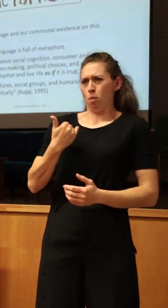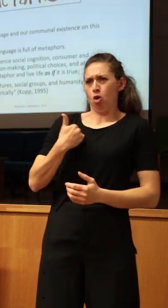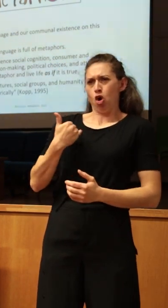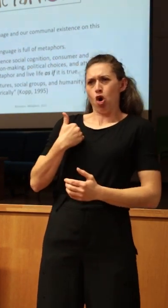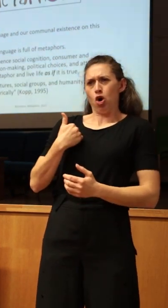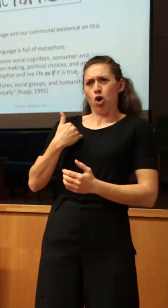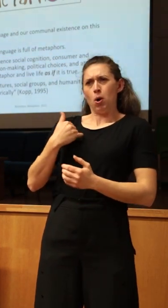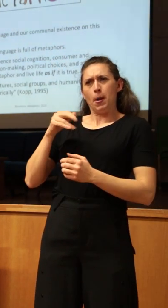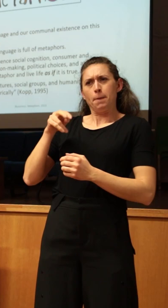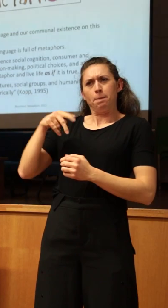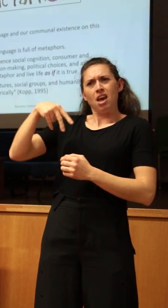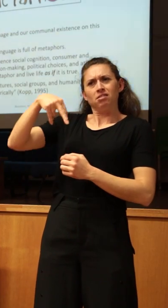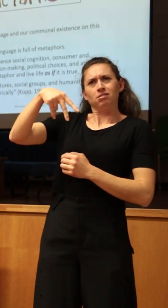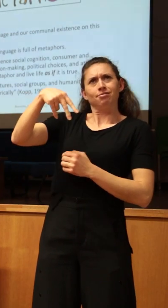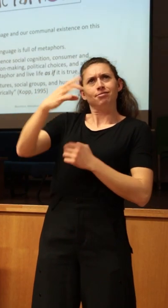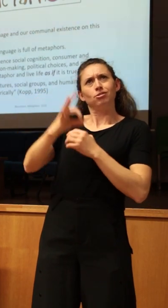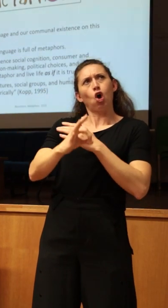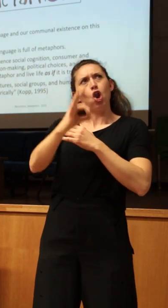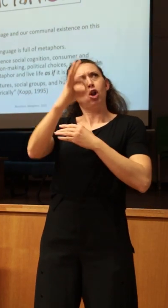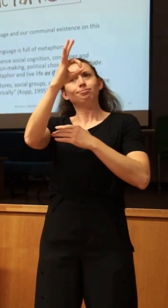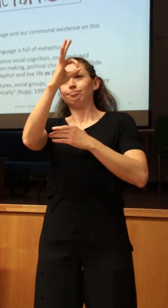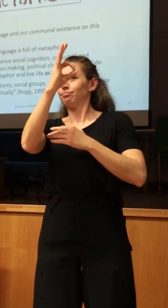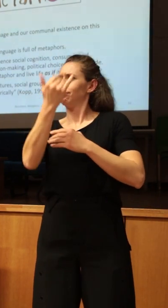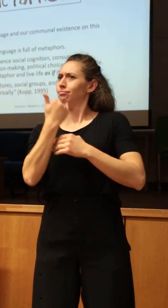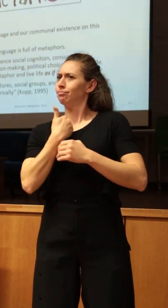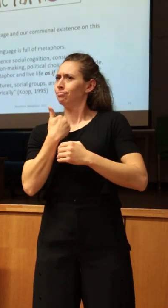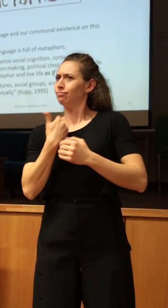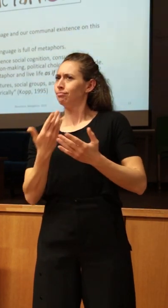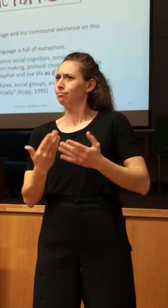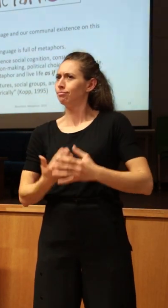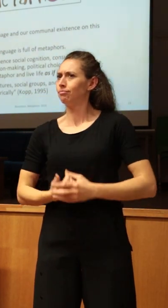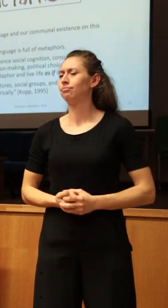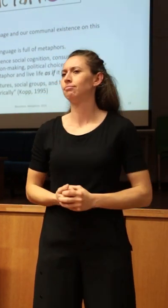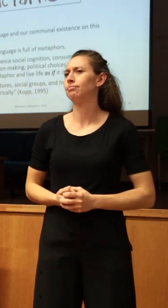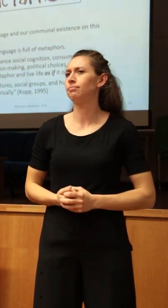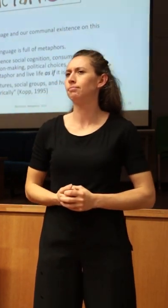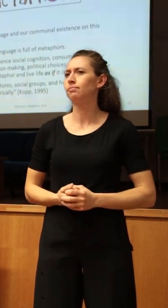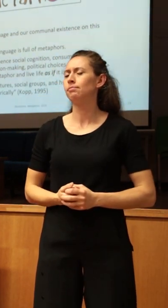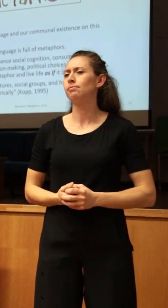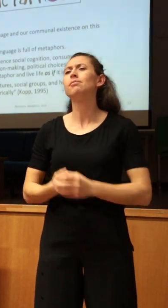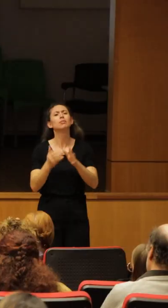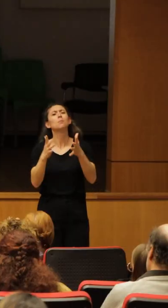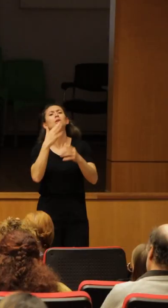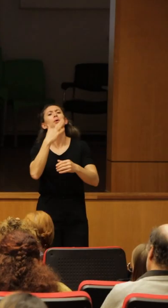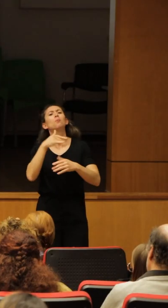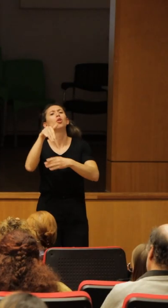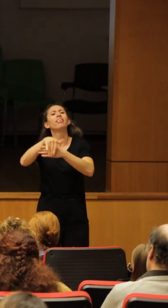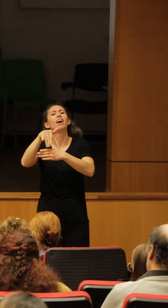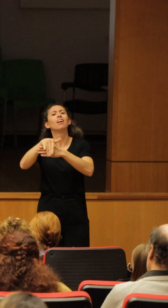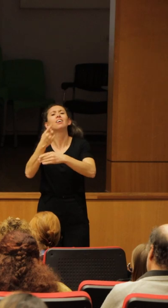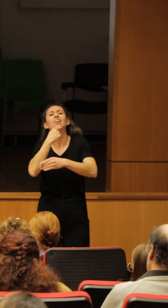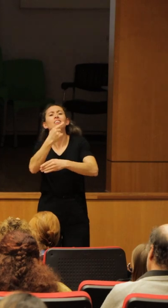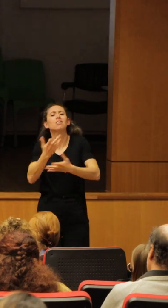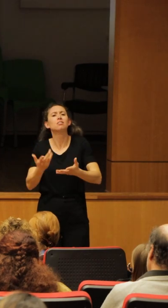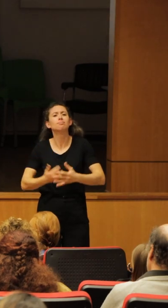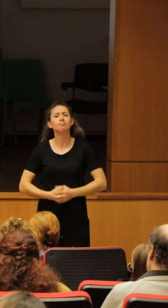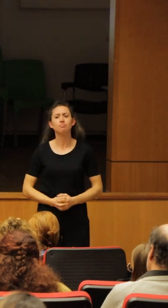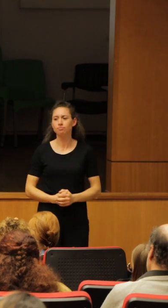para decir salió el sol. Right. So and then in the evening, what happens? ¿Y qué pasa en la tarde? ¿Qué decimos en la